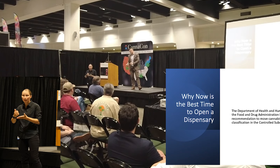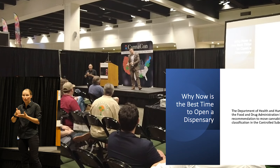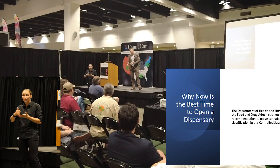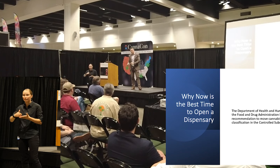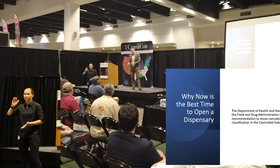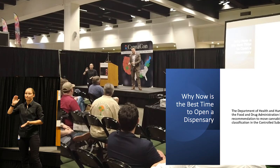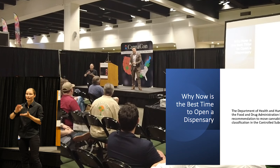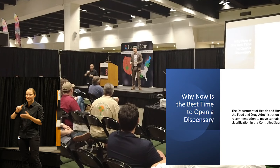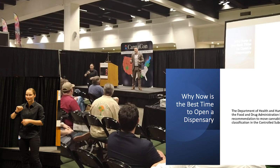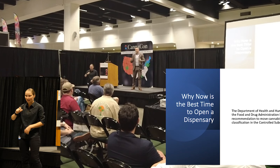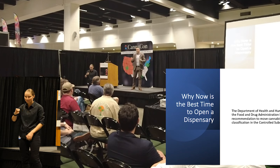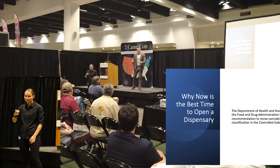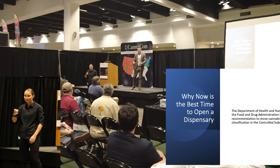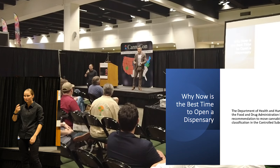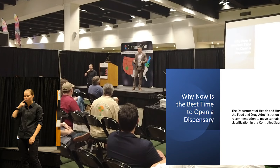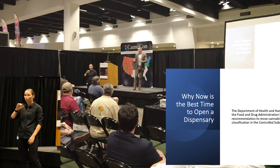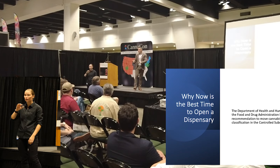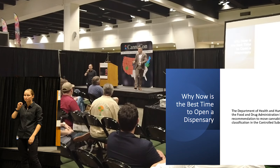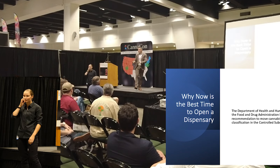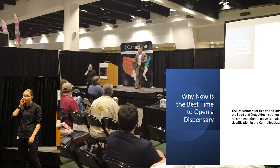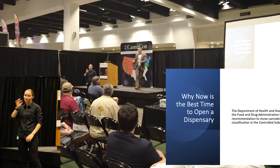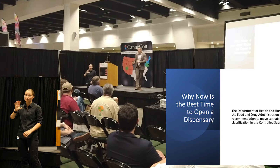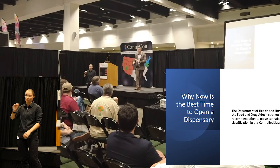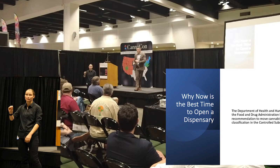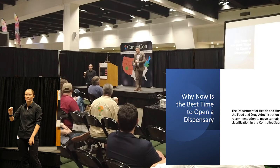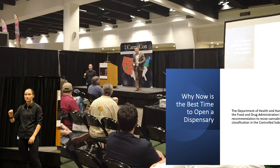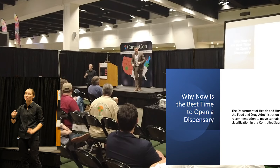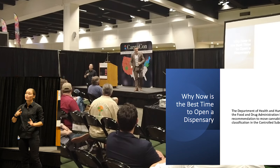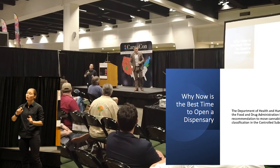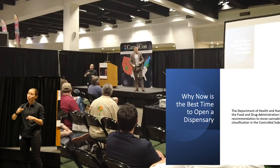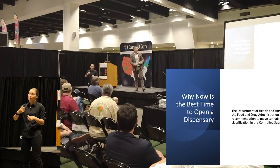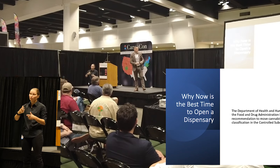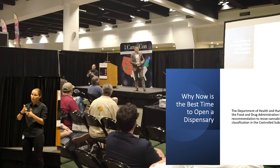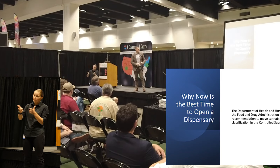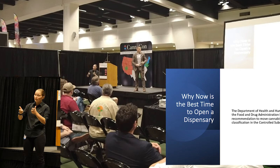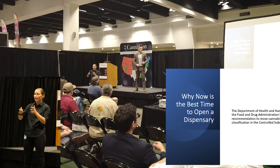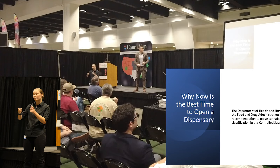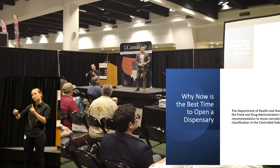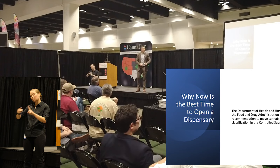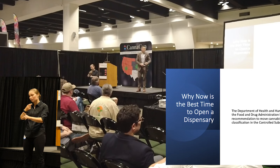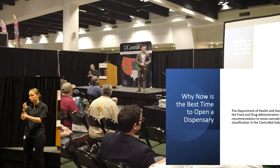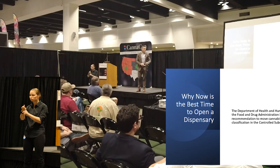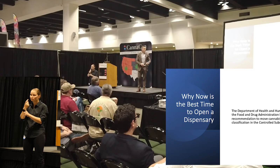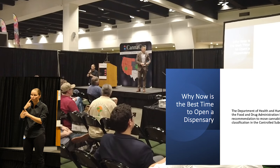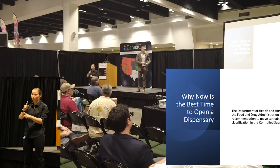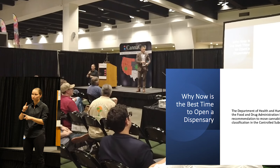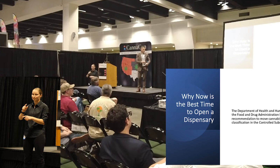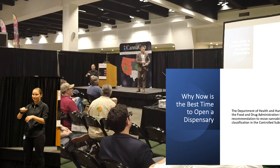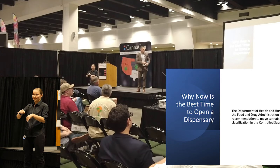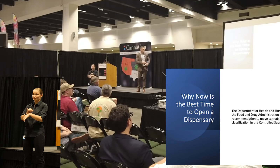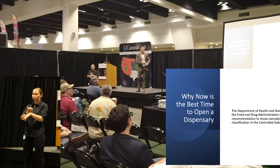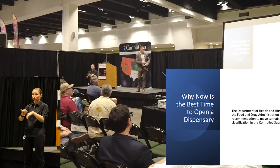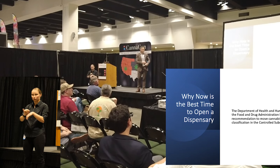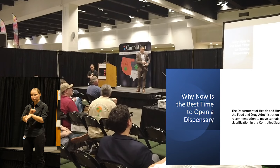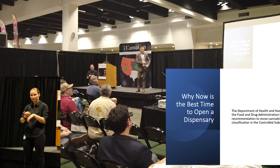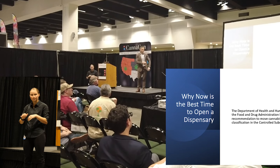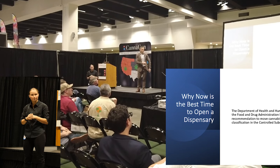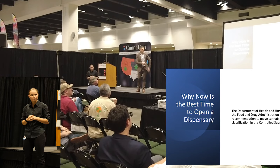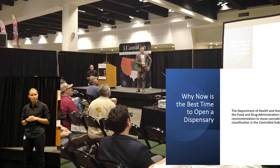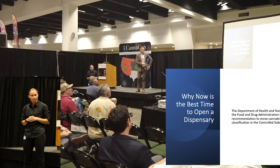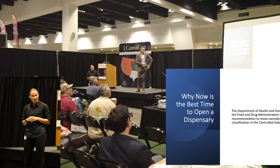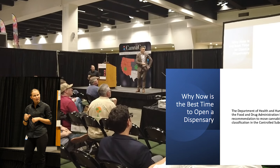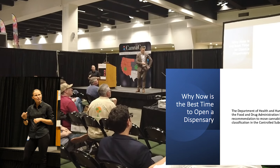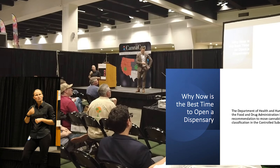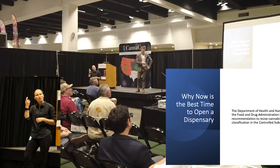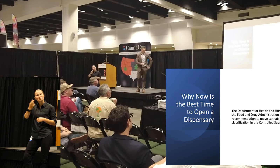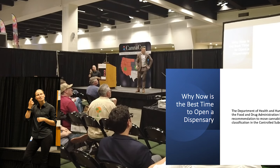cannabis businesses are paying. Has the potential for huge positive impact in the industry. Why else? What was the other reason I said this is a great